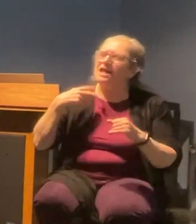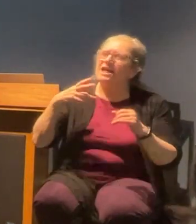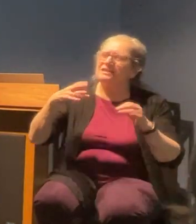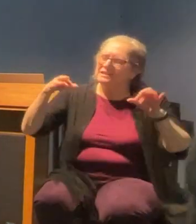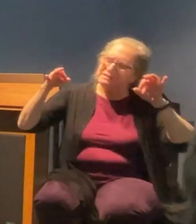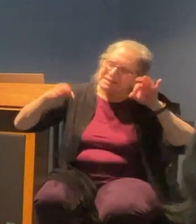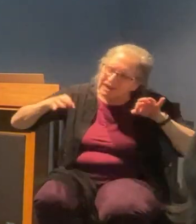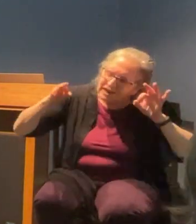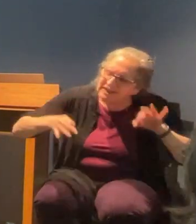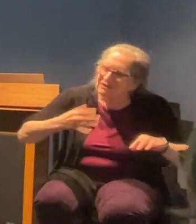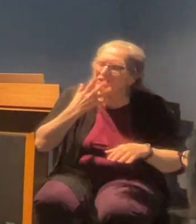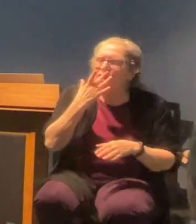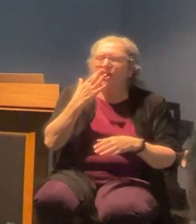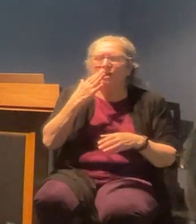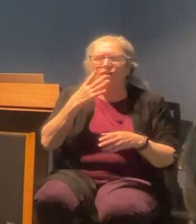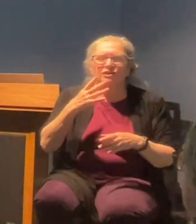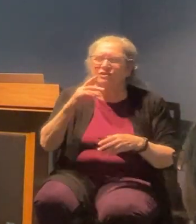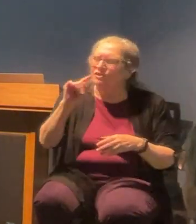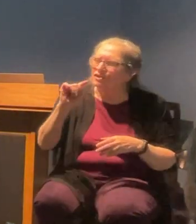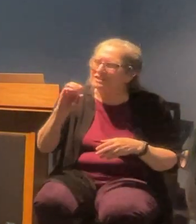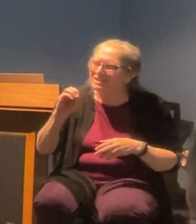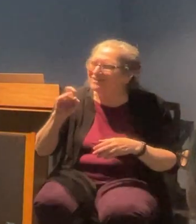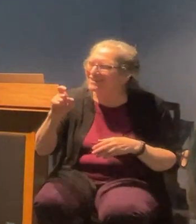the colors, all the toxic,